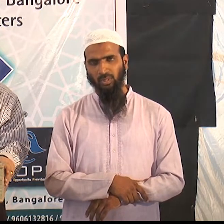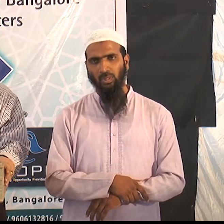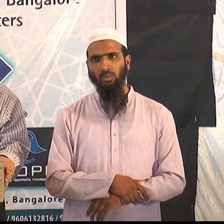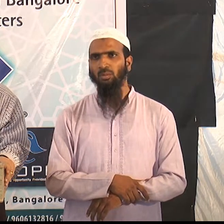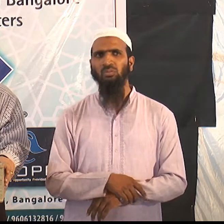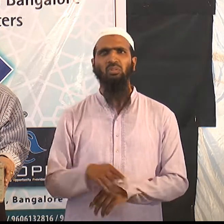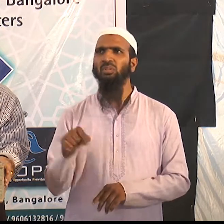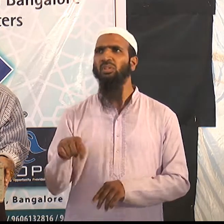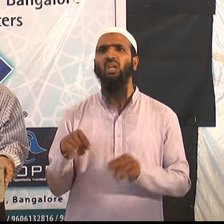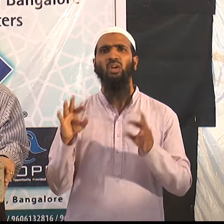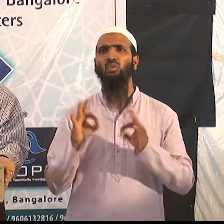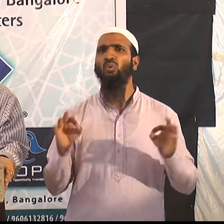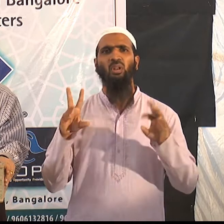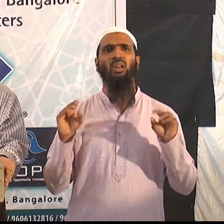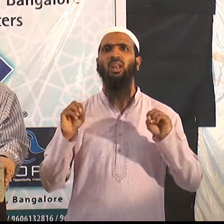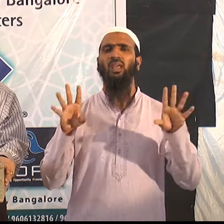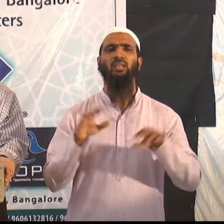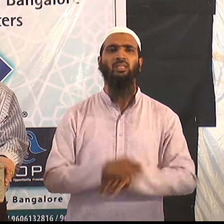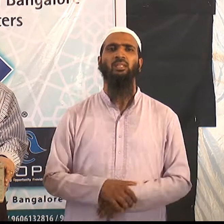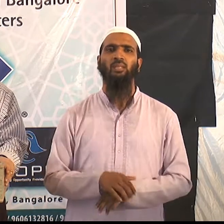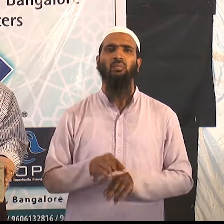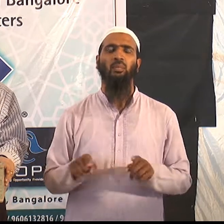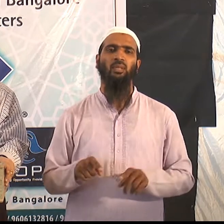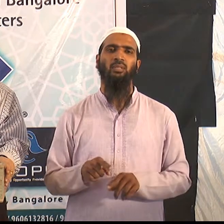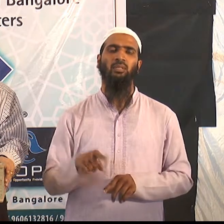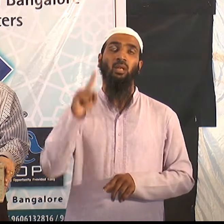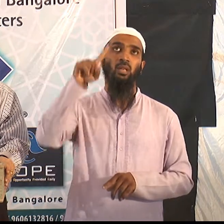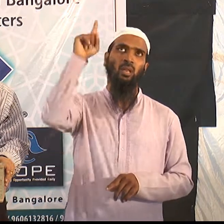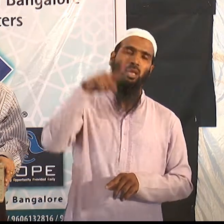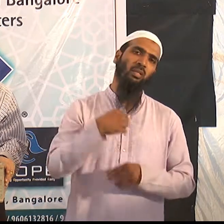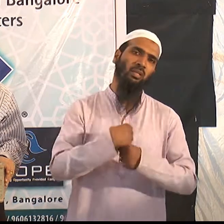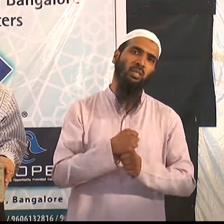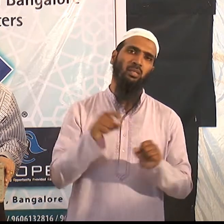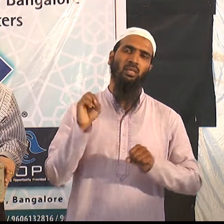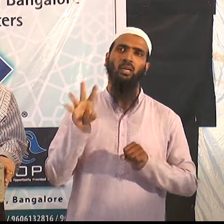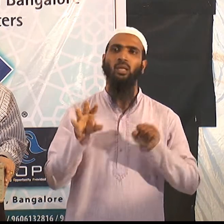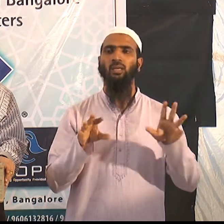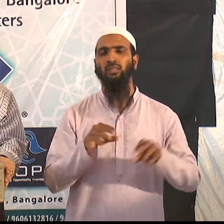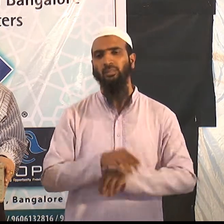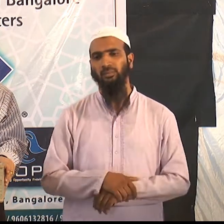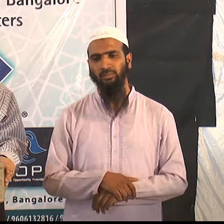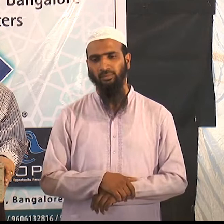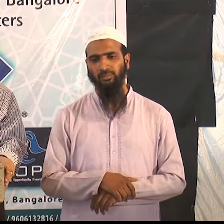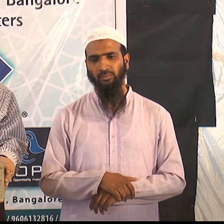been in pursuit of highlights. One such highlight we are witnessing today.